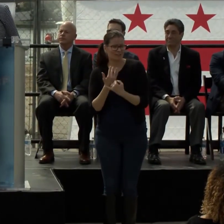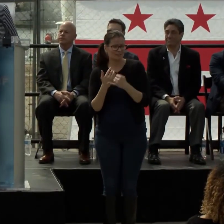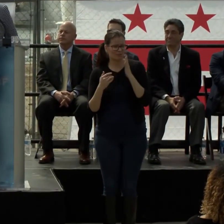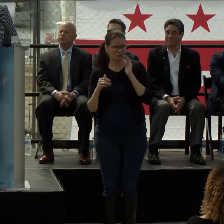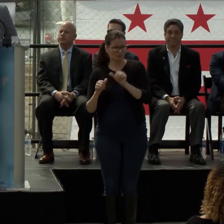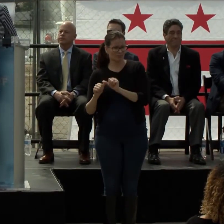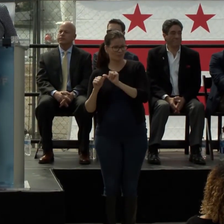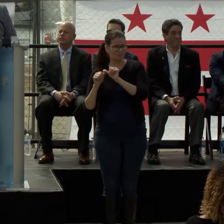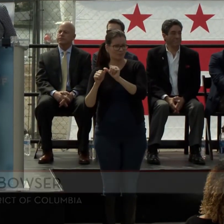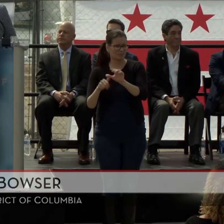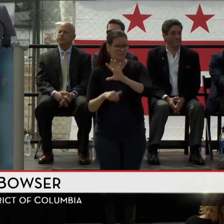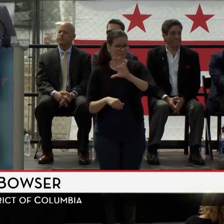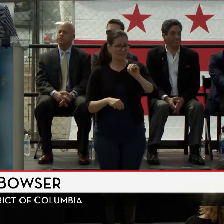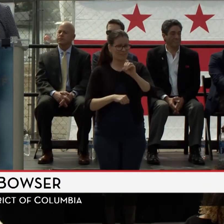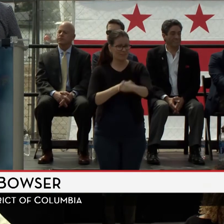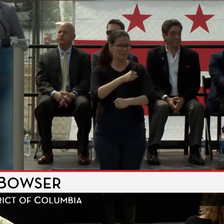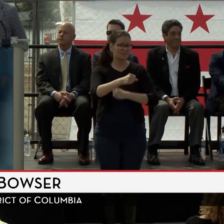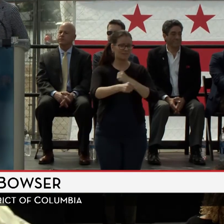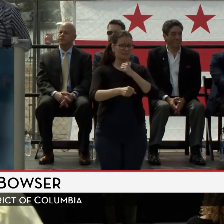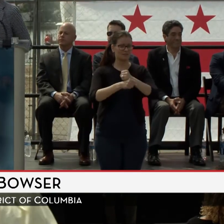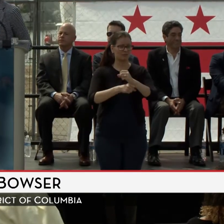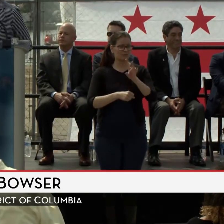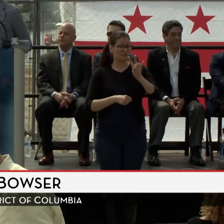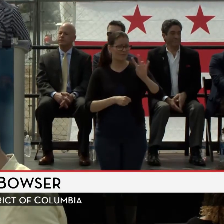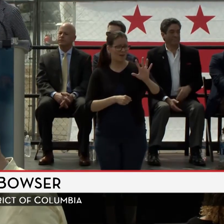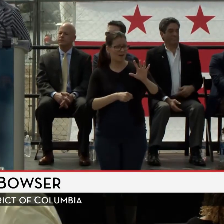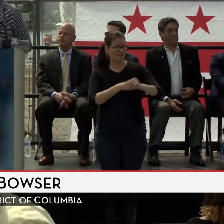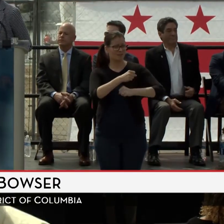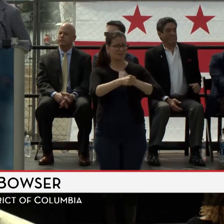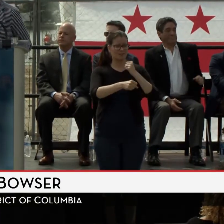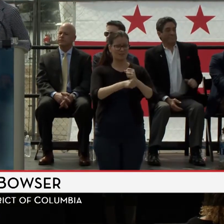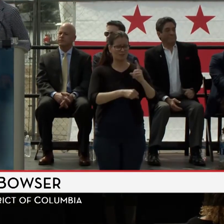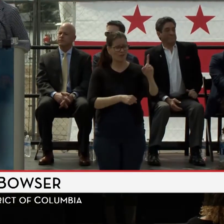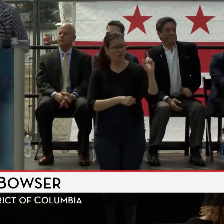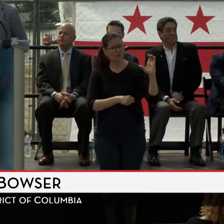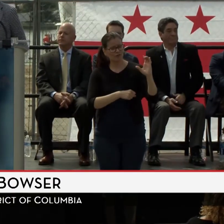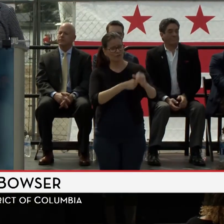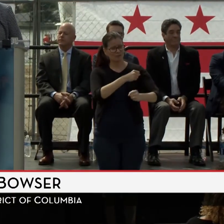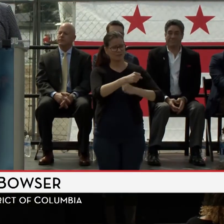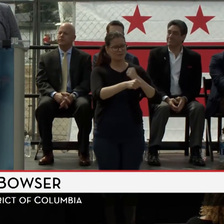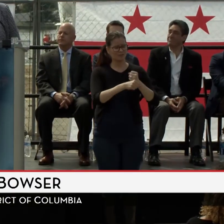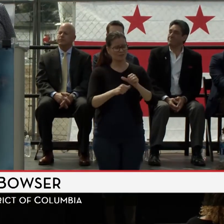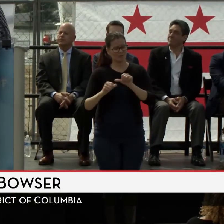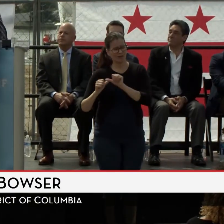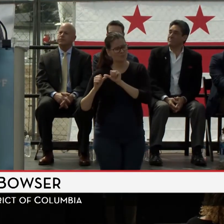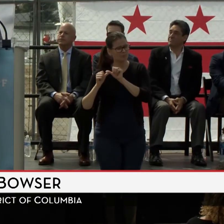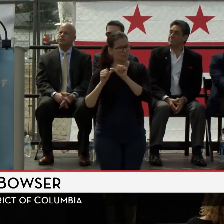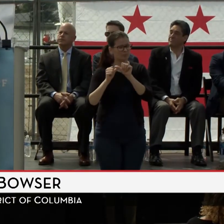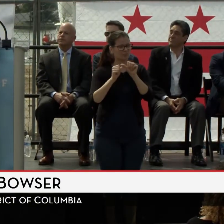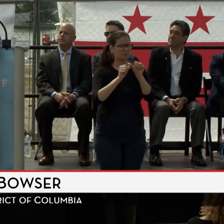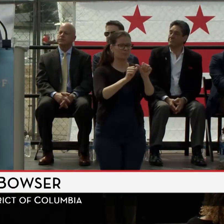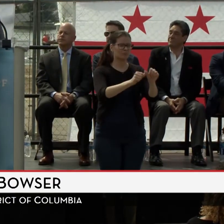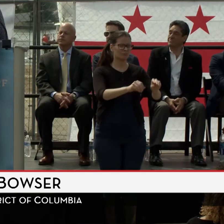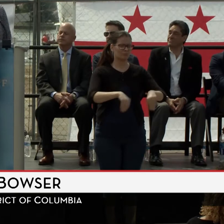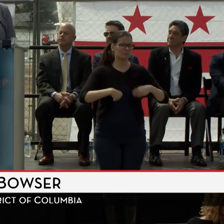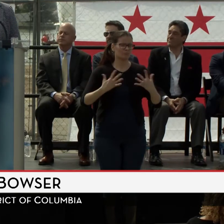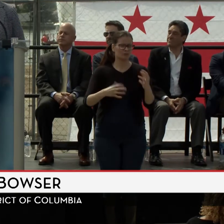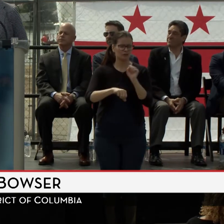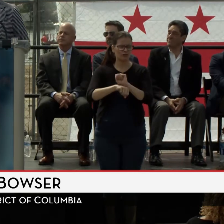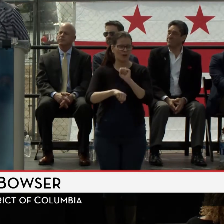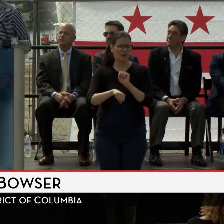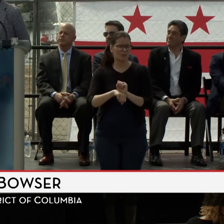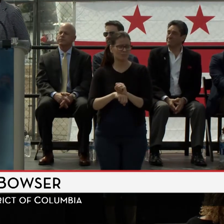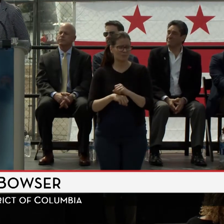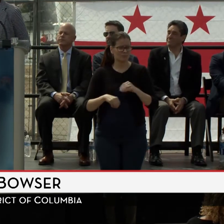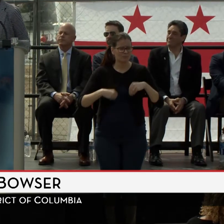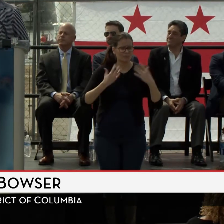years, 75 years, 100 years, and put D.C. residents to work, give D.C. residents a new place to live,